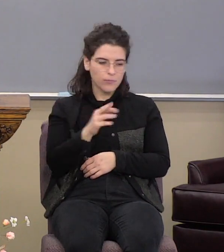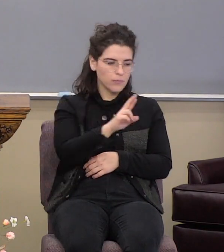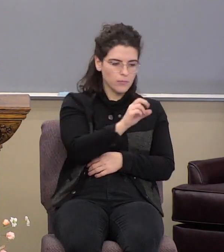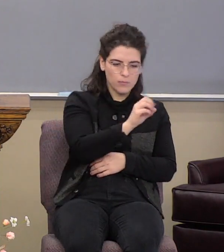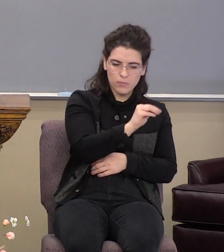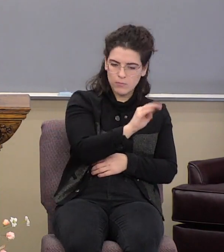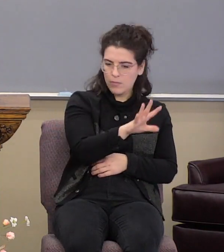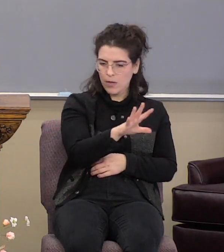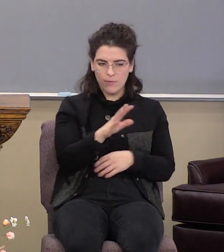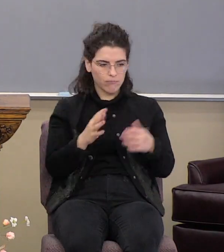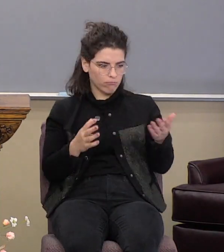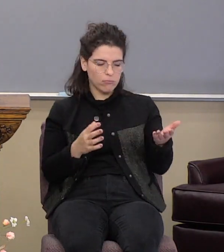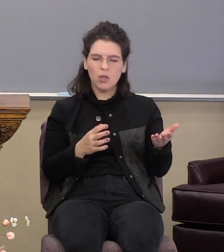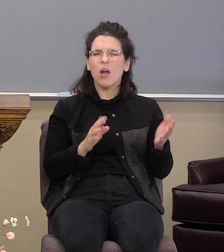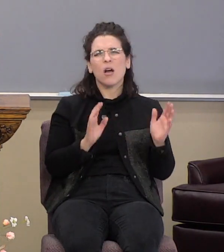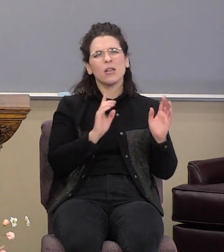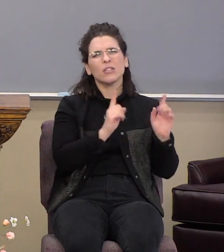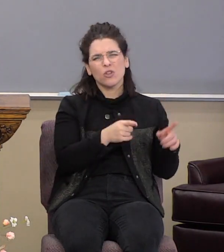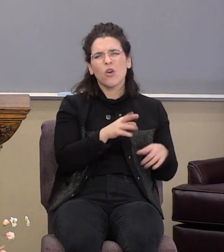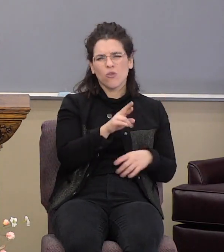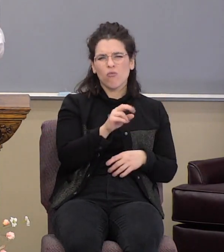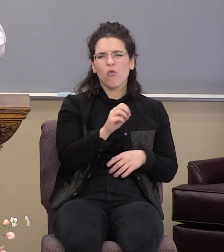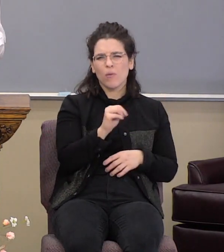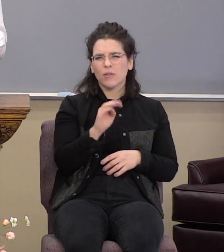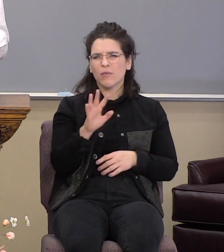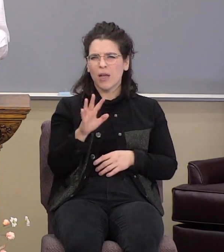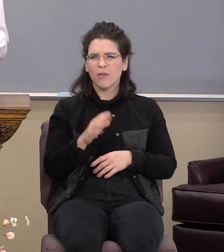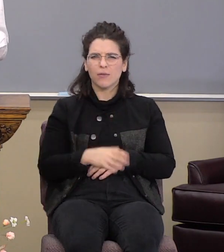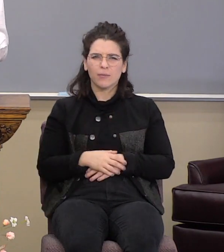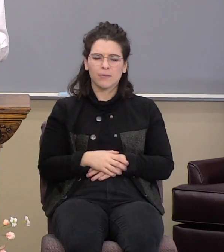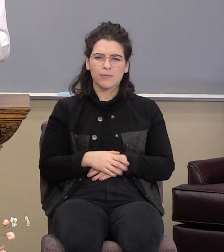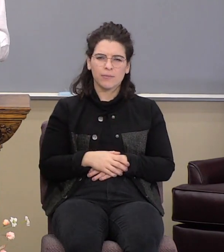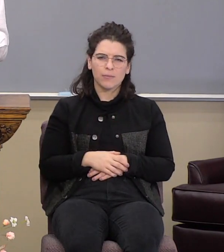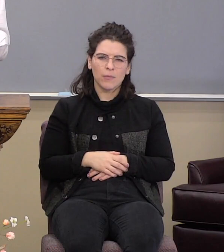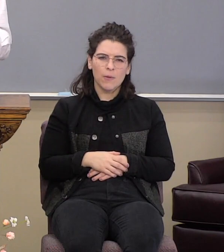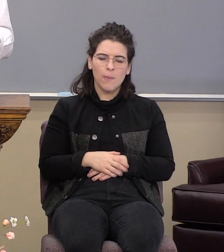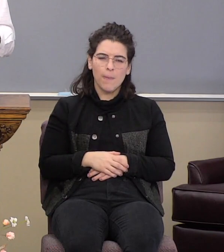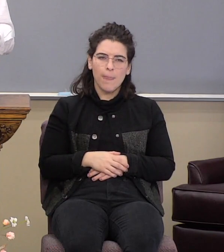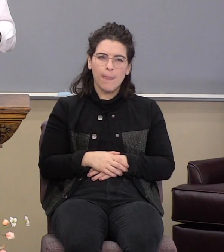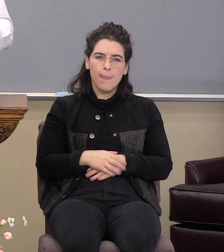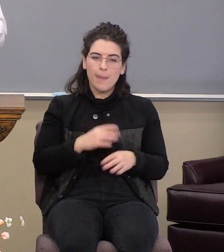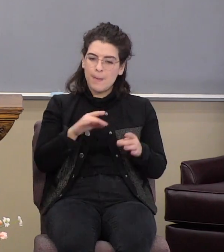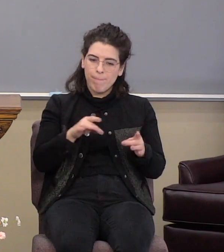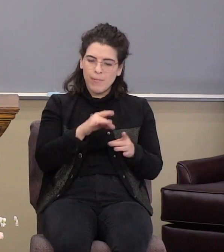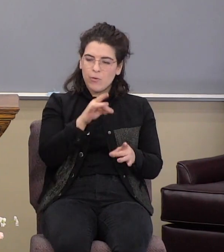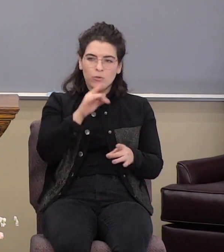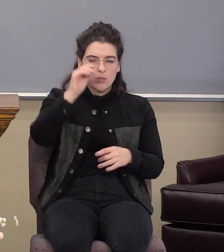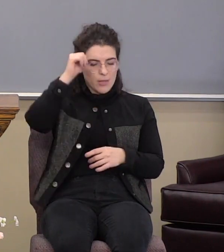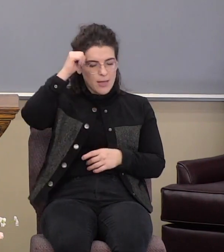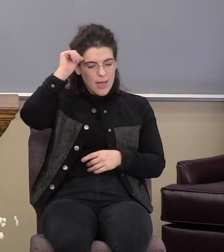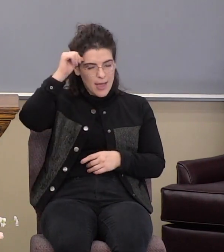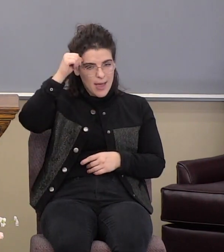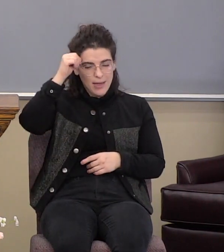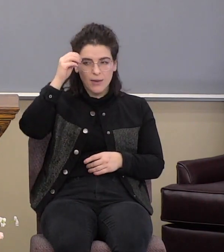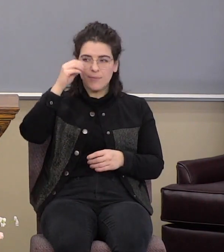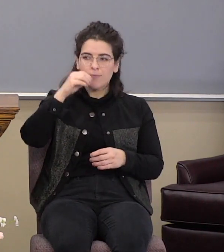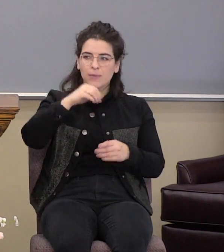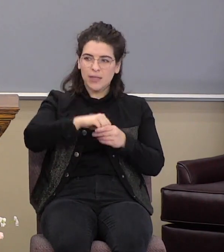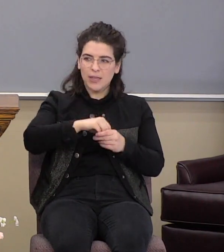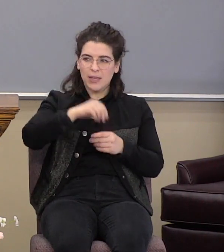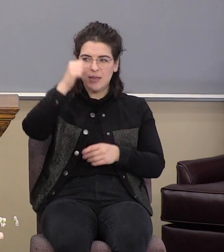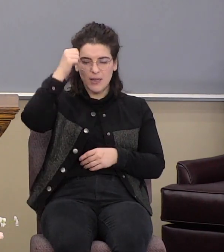5, Adam, let's go to Romans 5, all right? Go to Romans chapter 5. Spiritually, Adam in